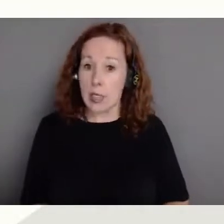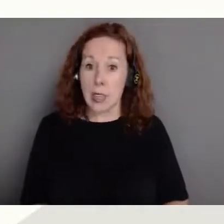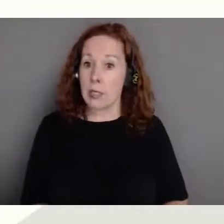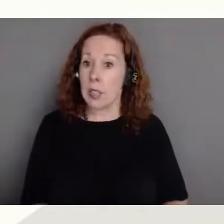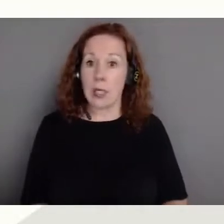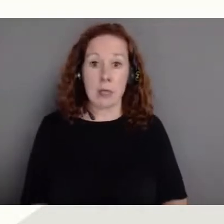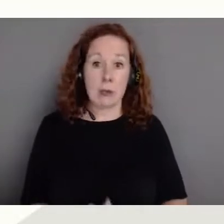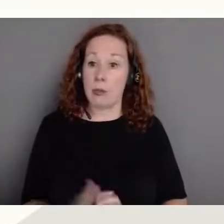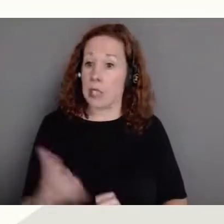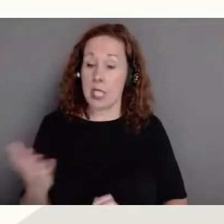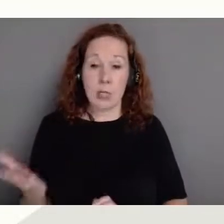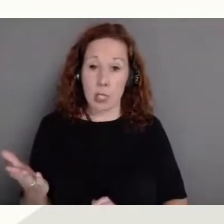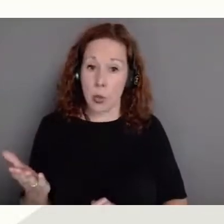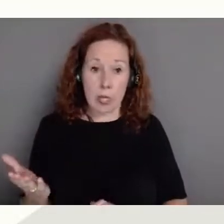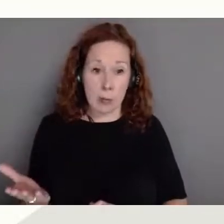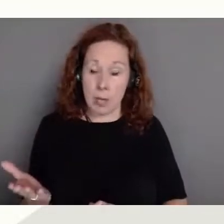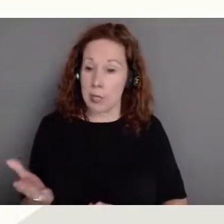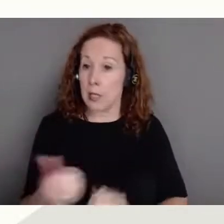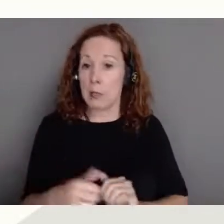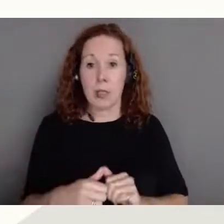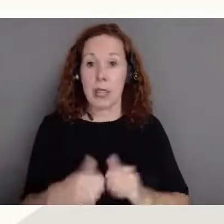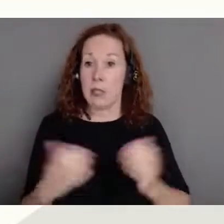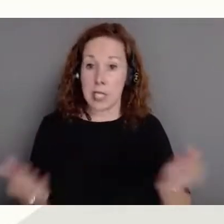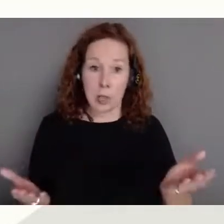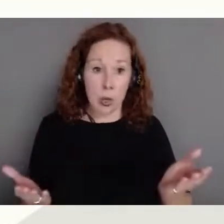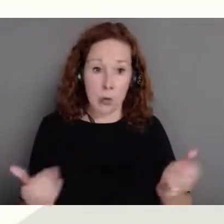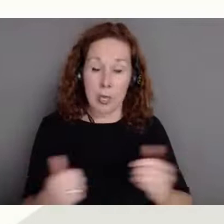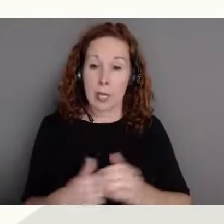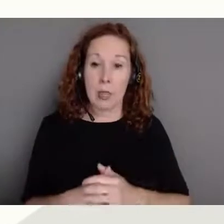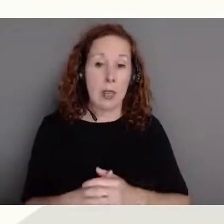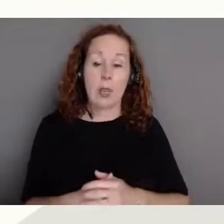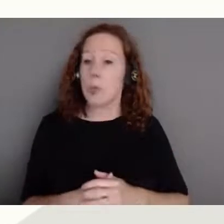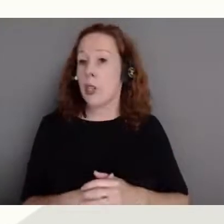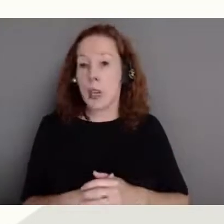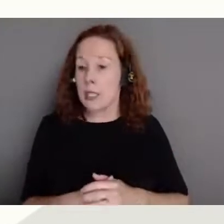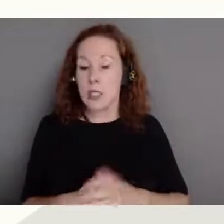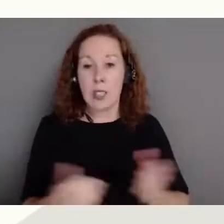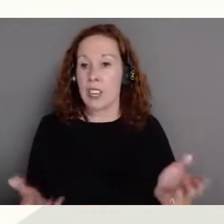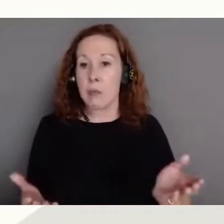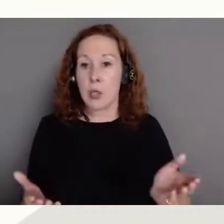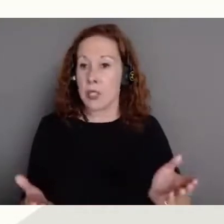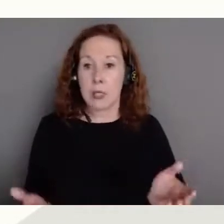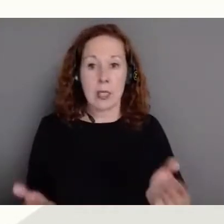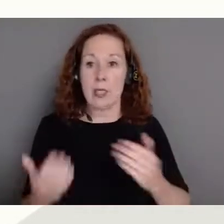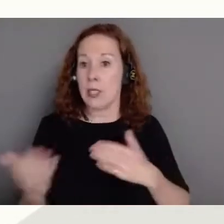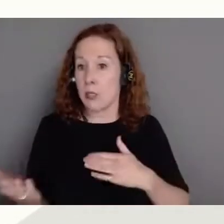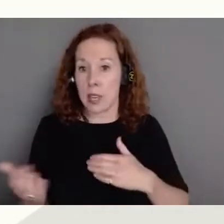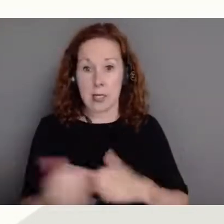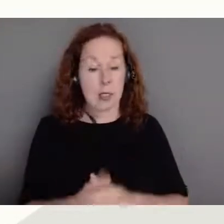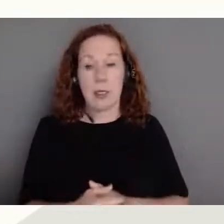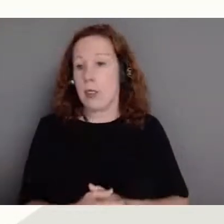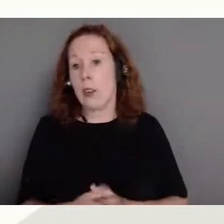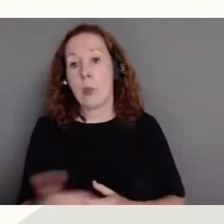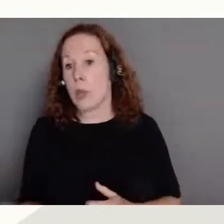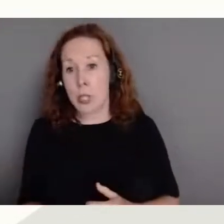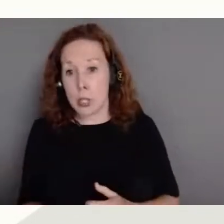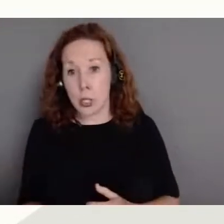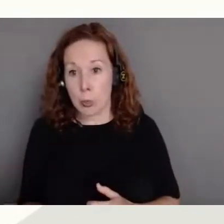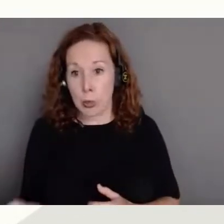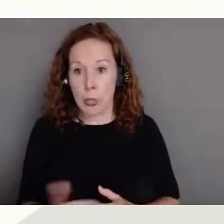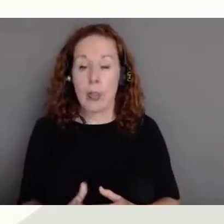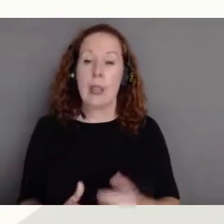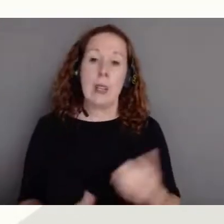events, say like City of Yes. Victoria is amazing. They'll have a town hall meeting, regardless if a deaf person says in advance, I